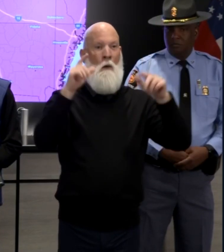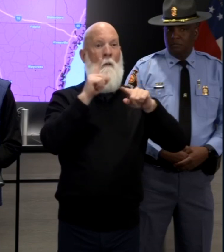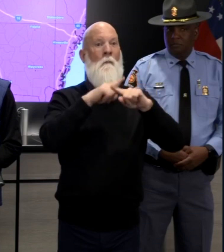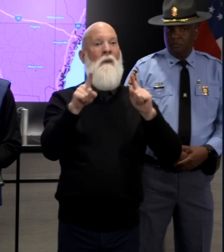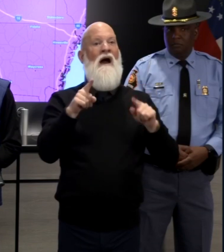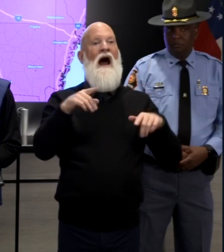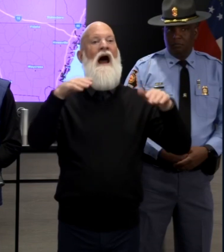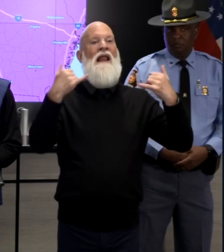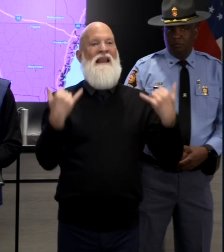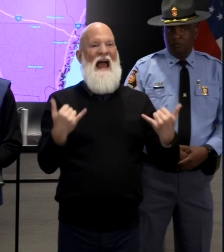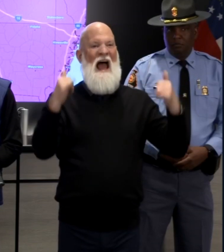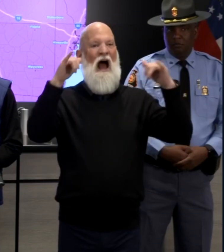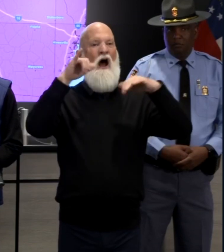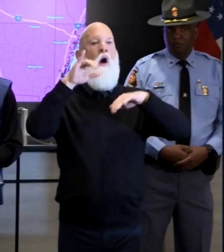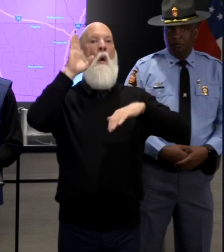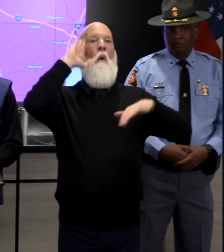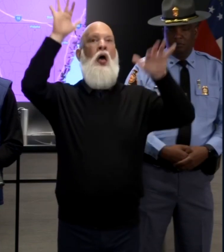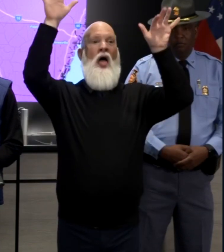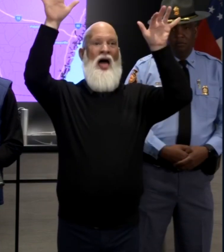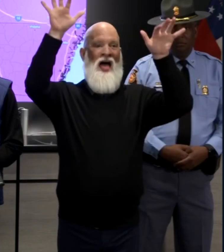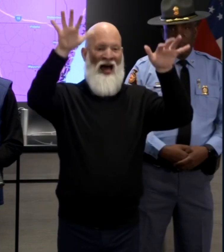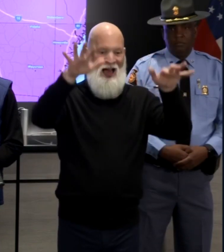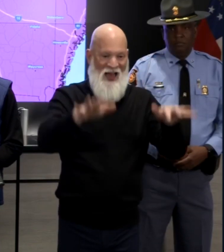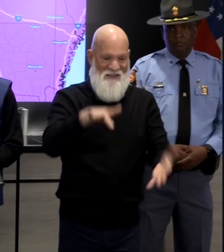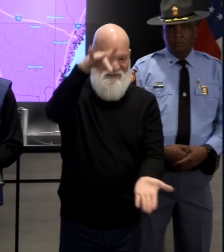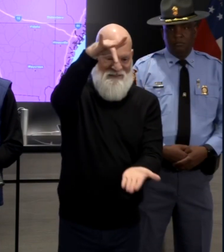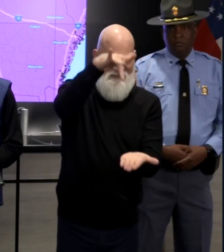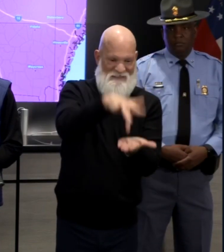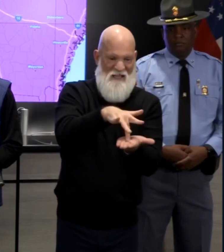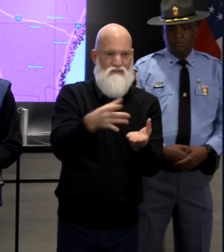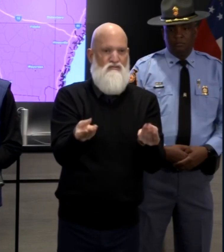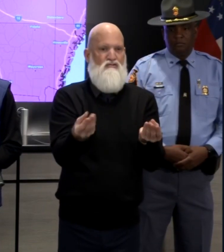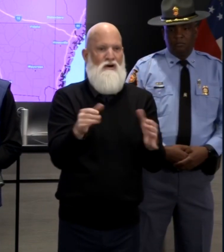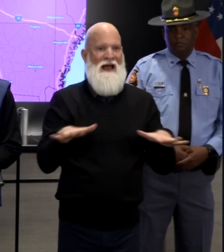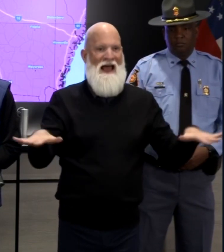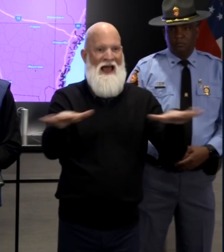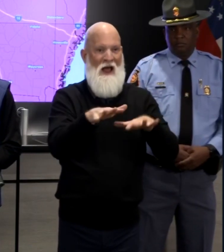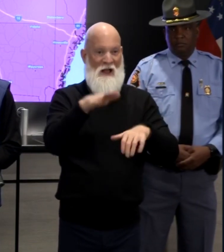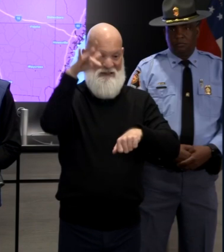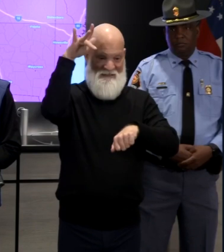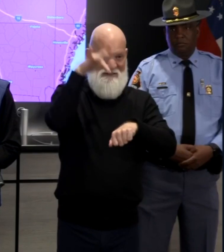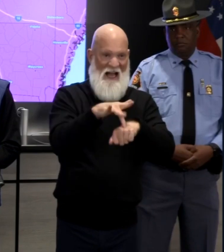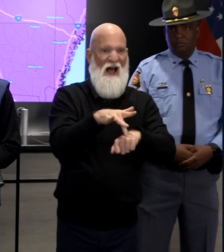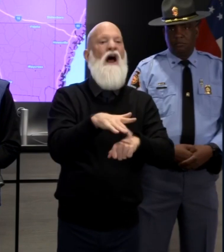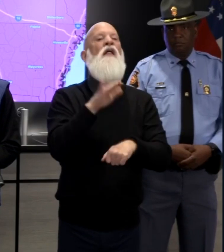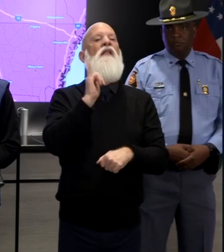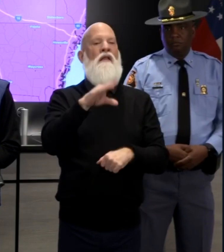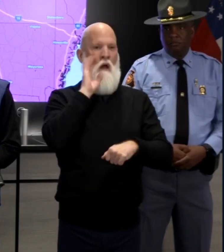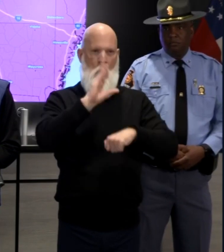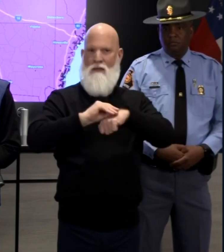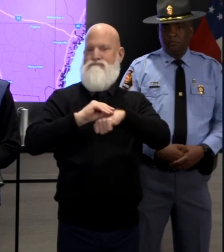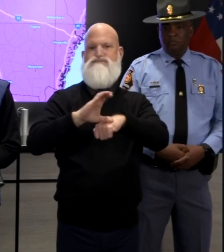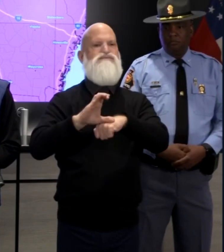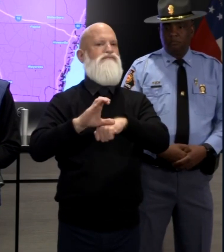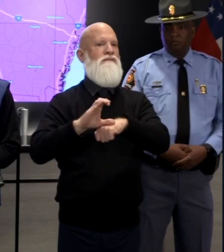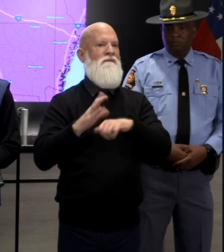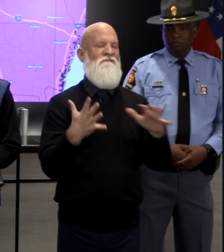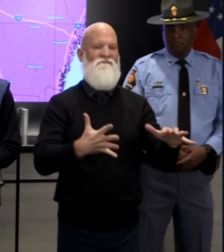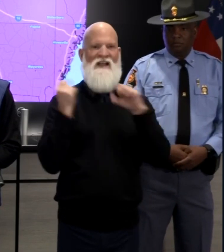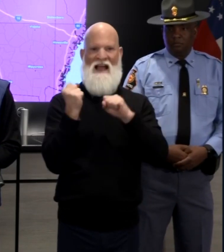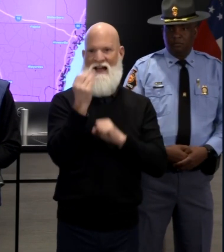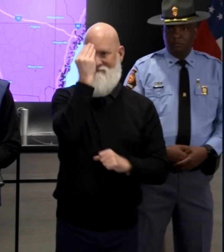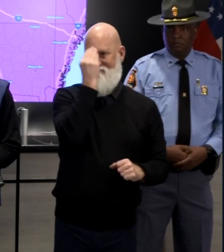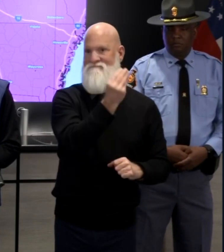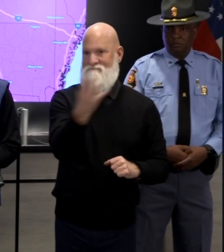accumulate very quickly and cause roads to not be passable in very short order. So I would say in the metro